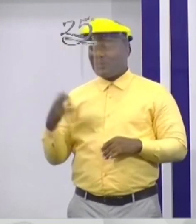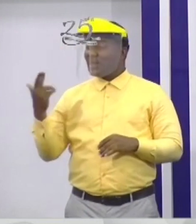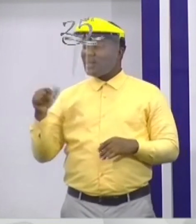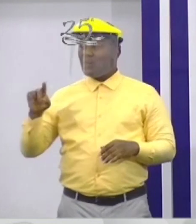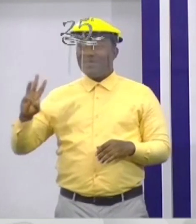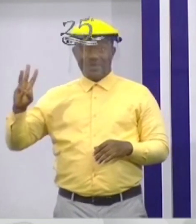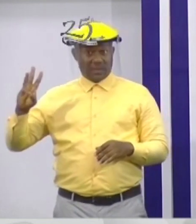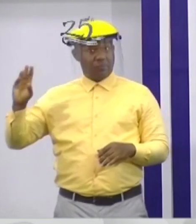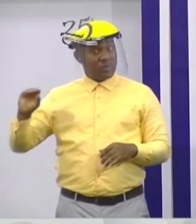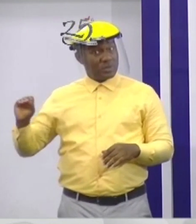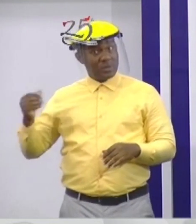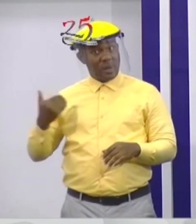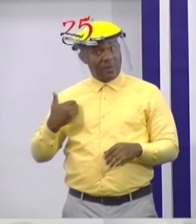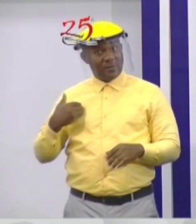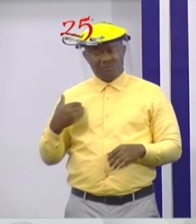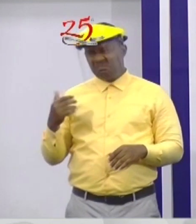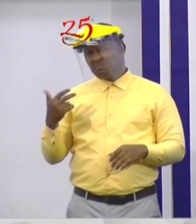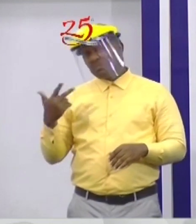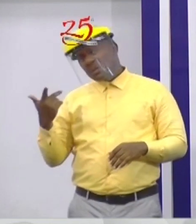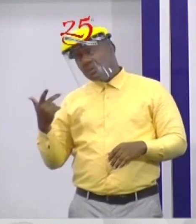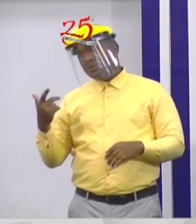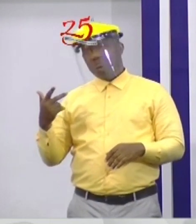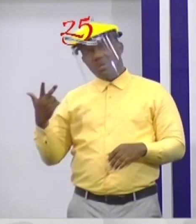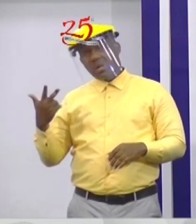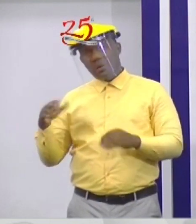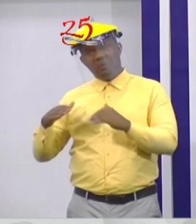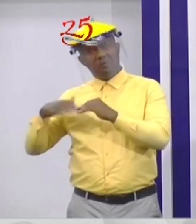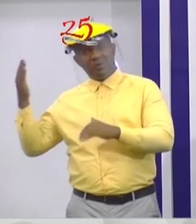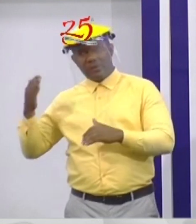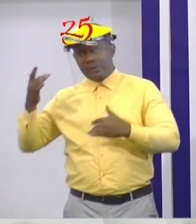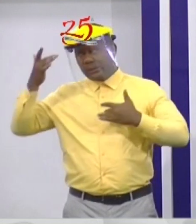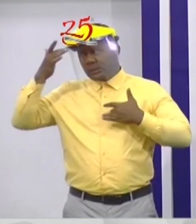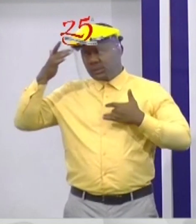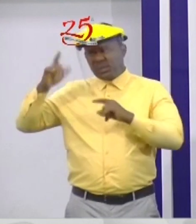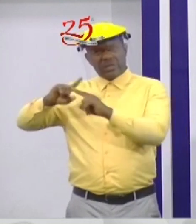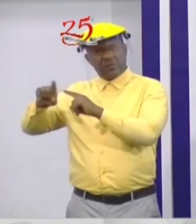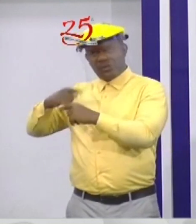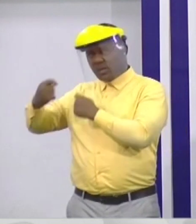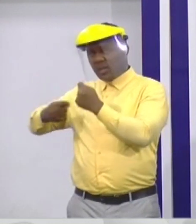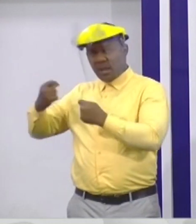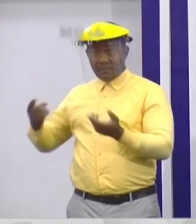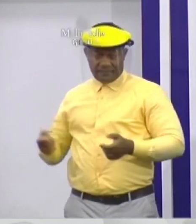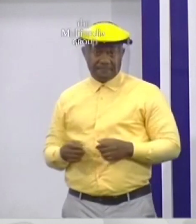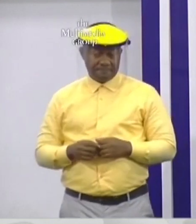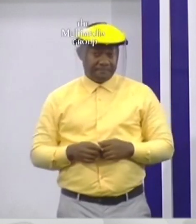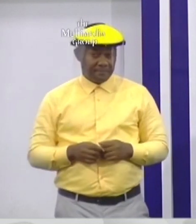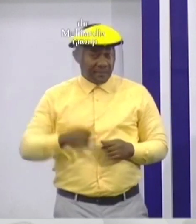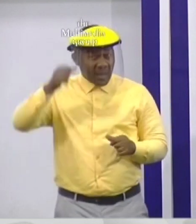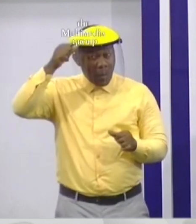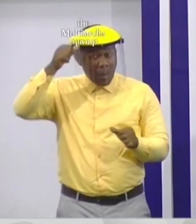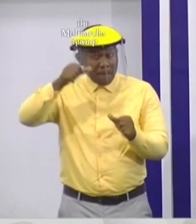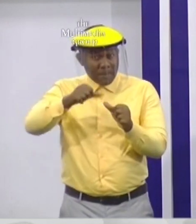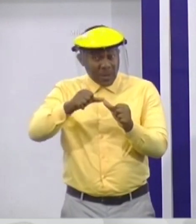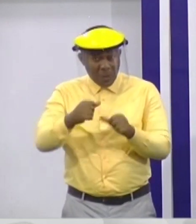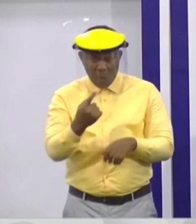13.6 had 3 or more comorbid conditions. Let's remember that